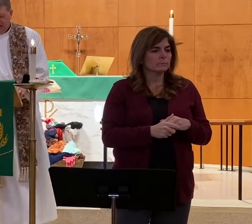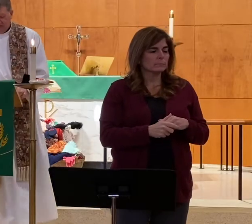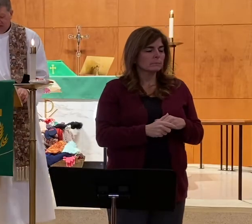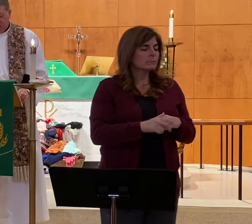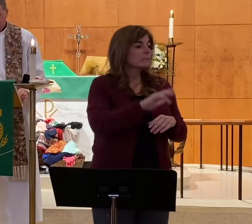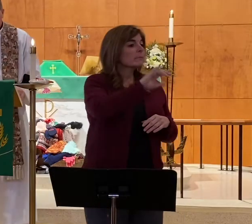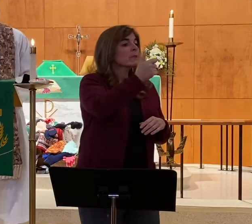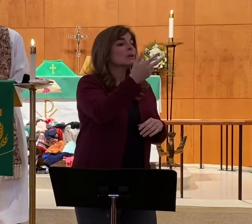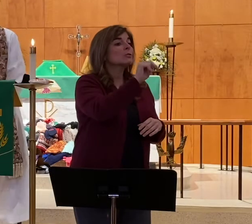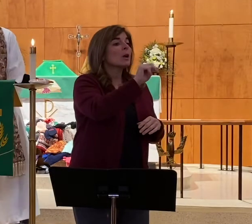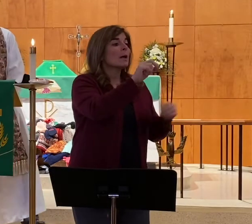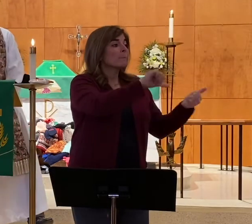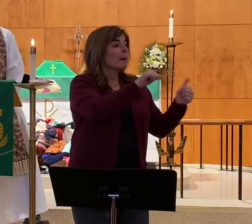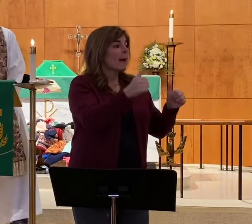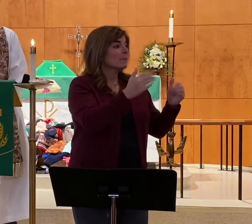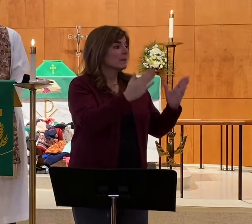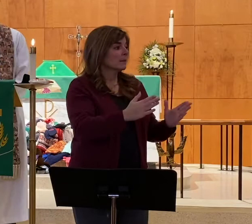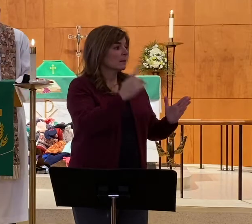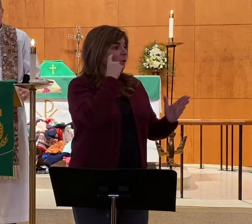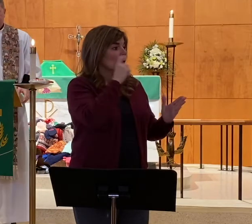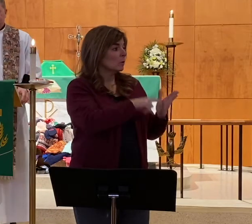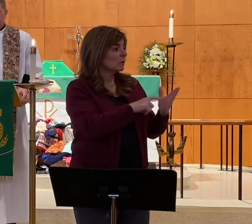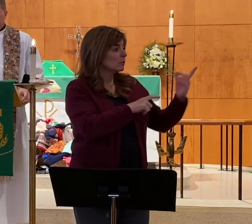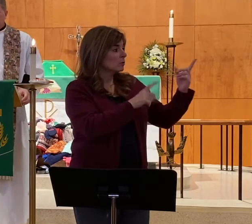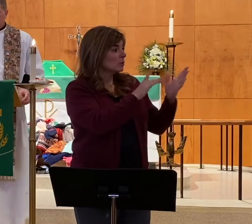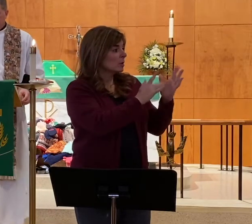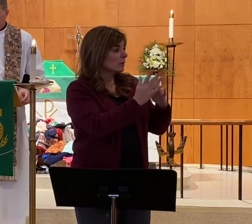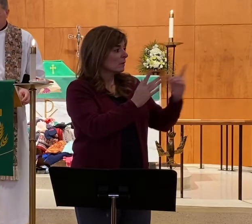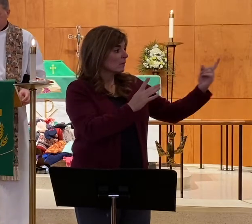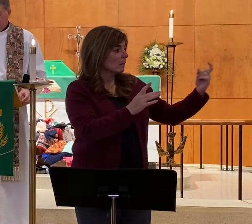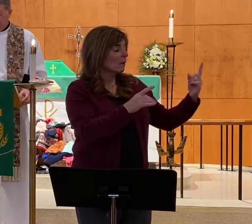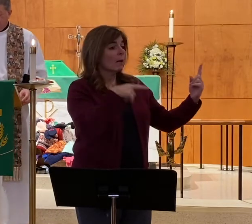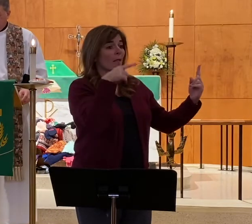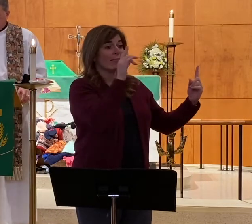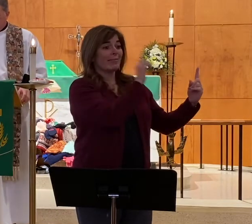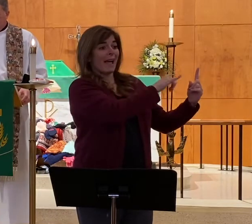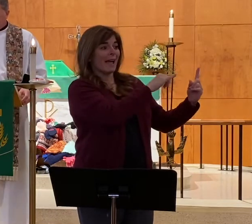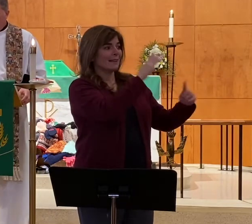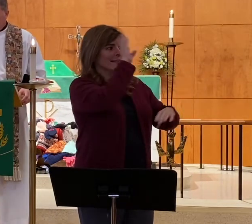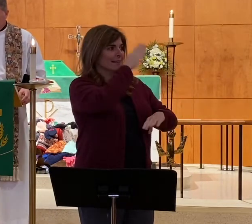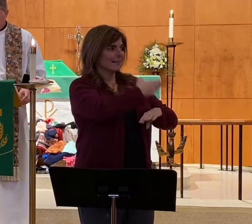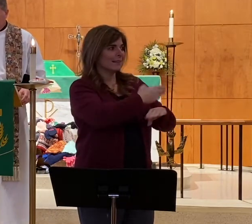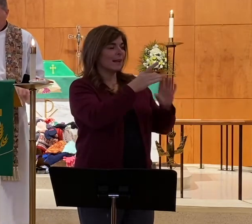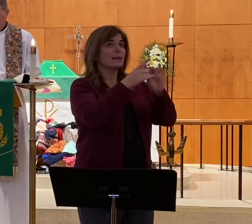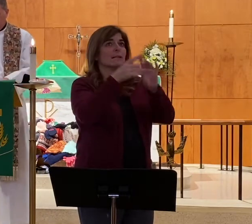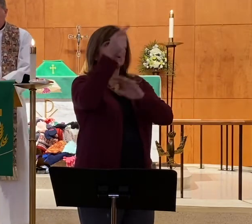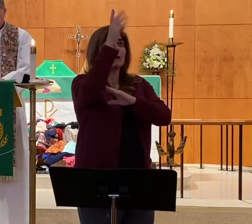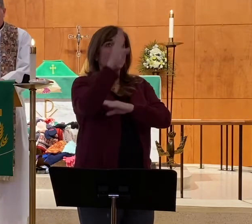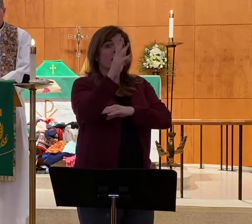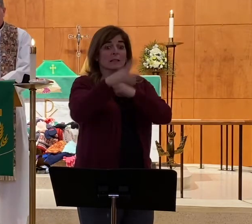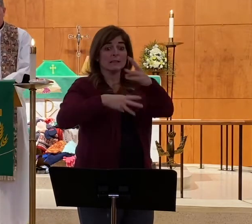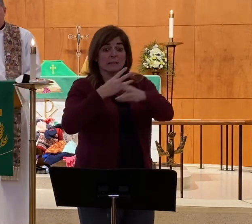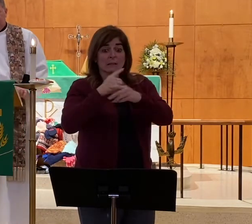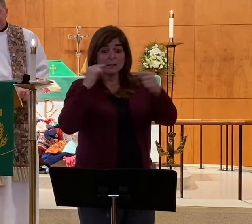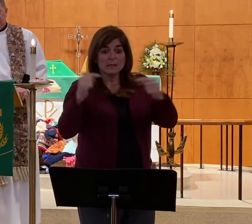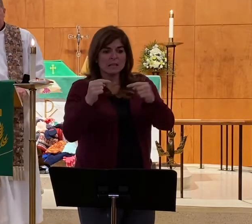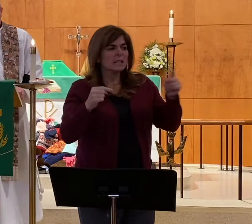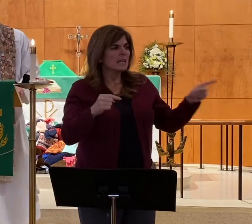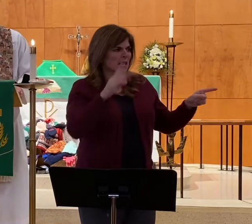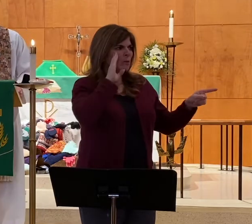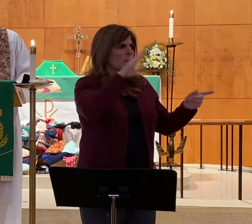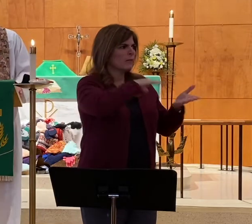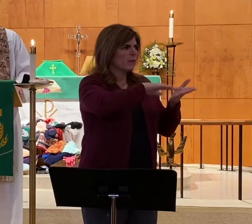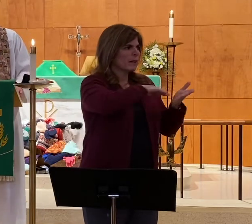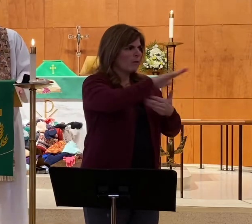John the Baptist saw Jesus coming toward him and declared, "Here is the Lamb of God, who takes away the sin of the world. This is he